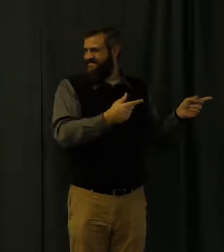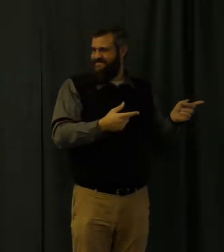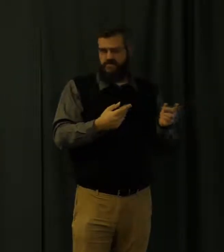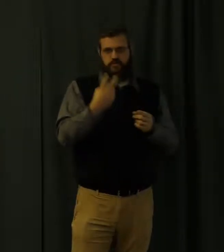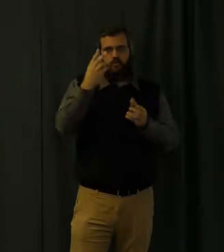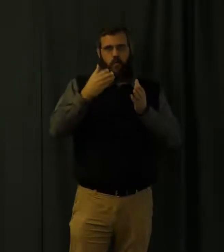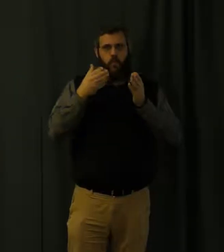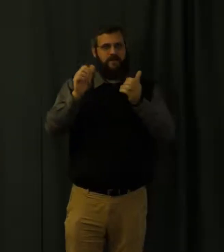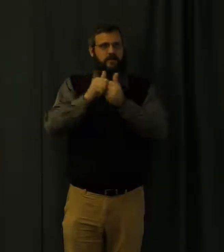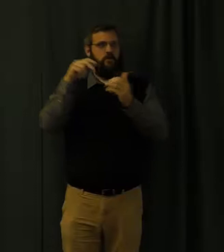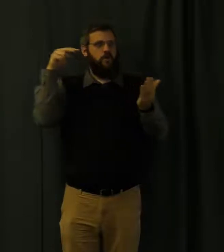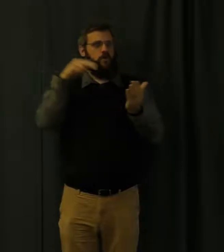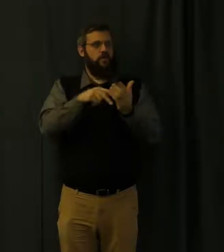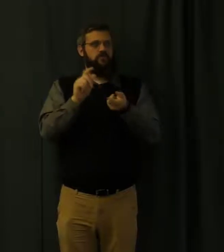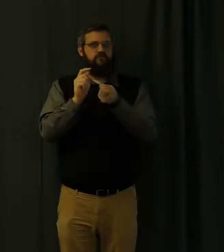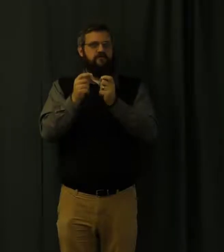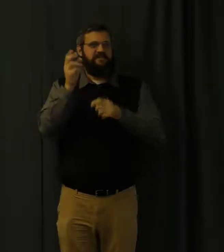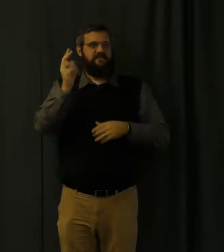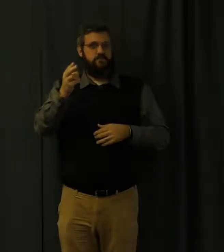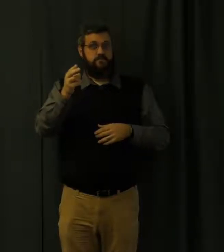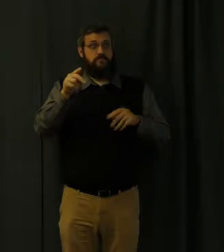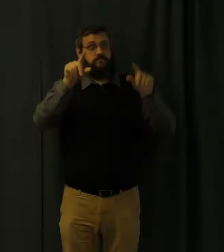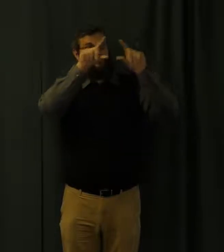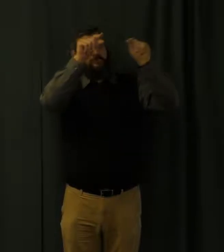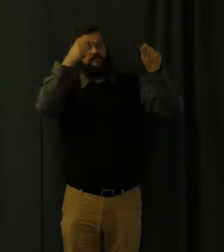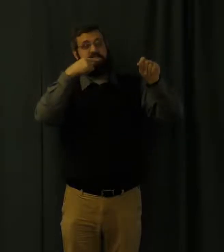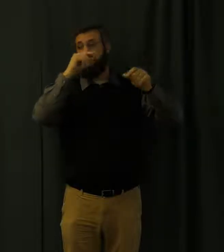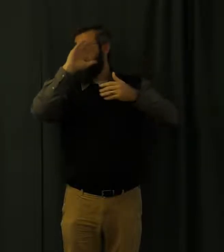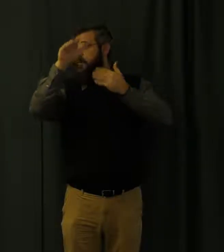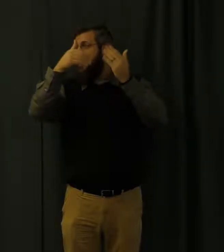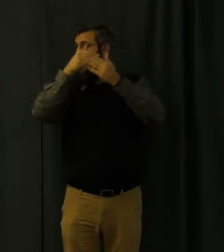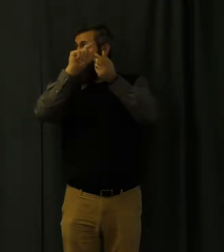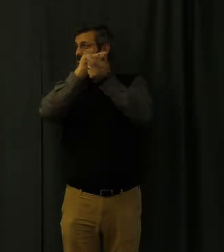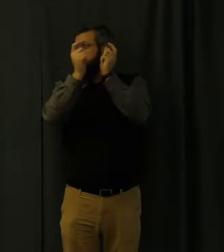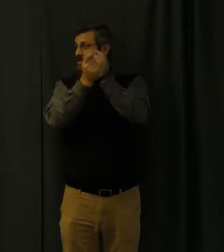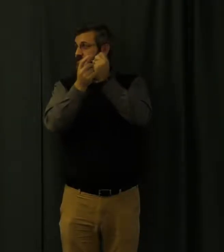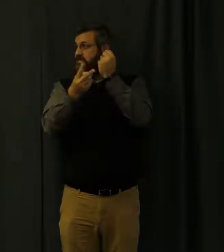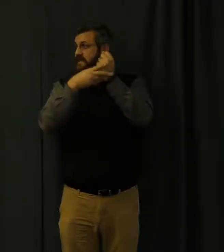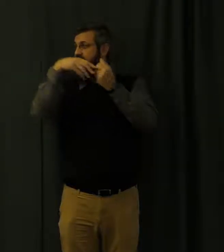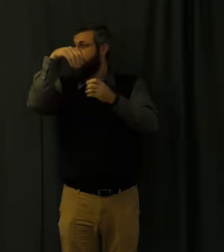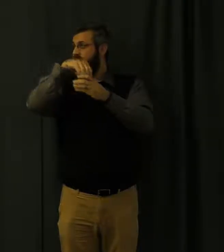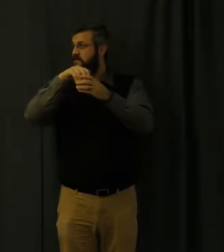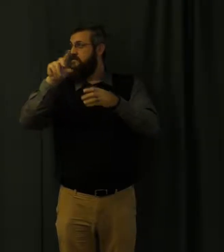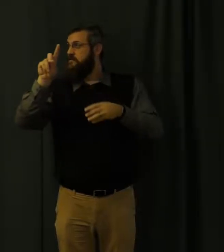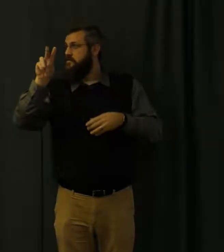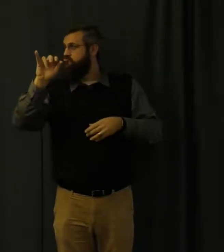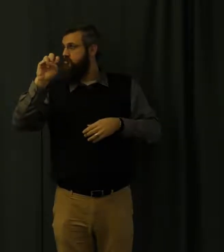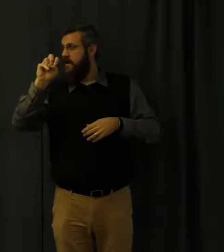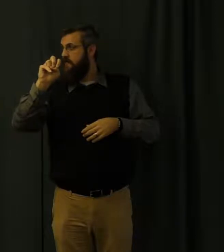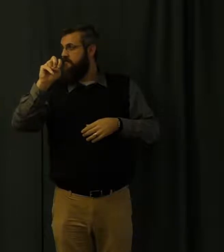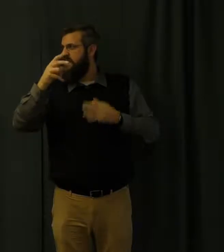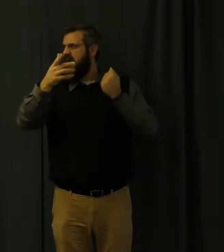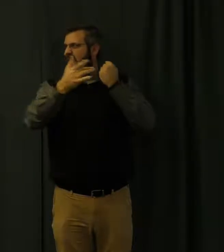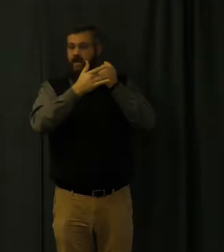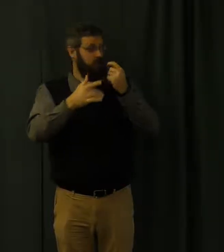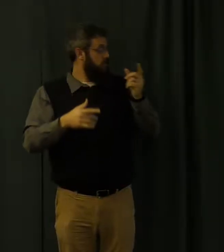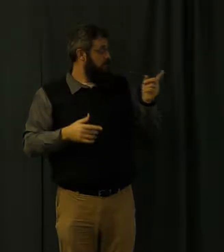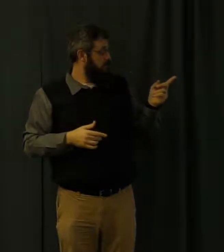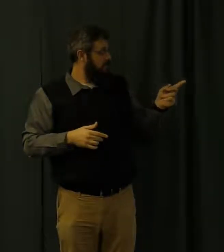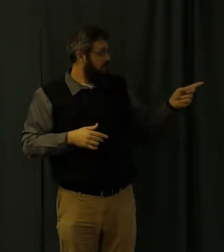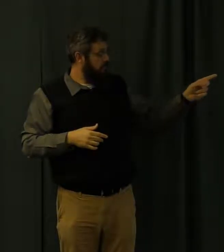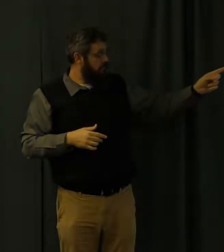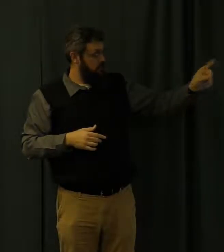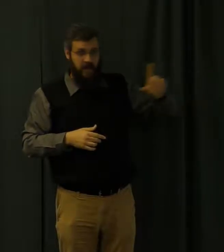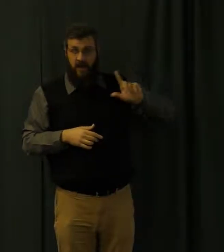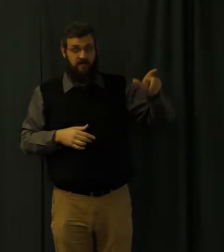ways to get to revision history. At the top where it says all changes saved in Drive, I can just click on that. It's the easiest way. And it goes all the way